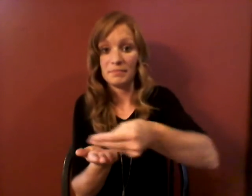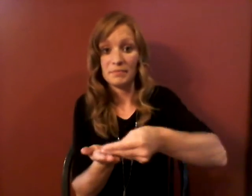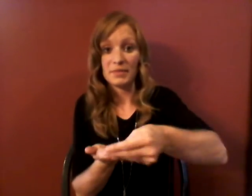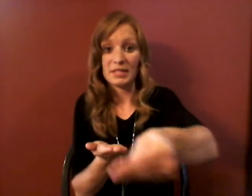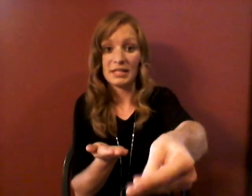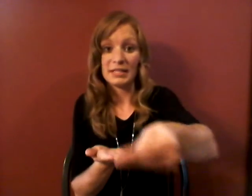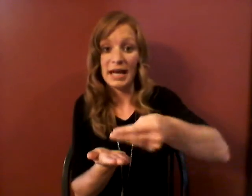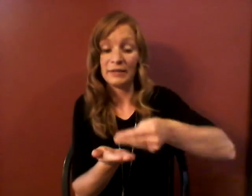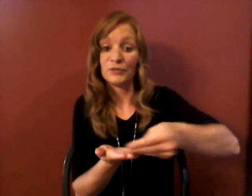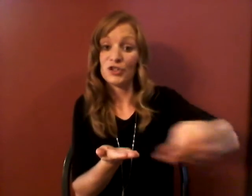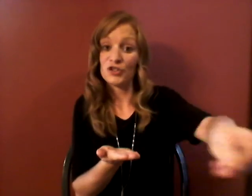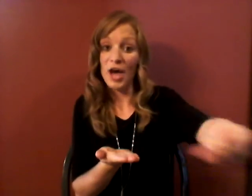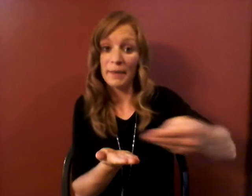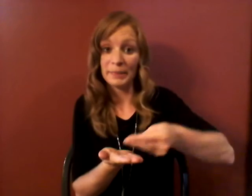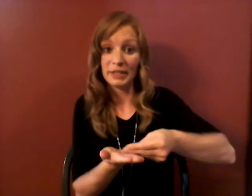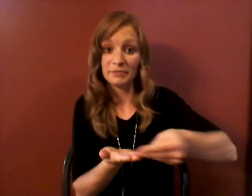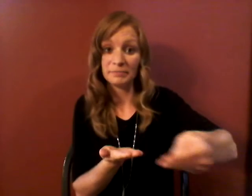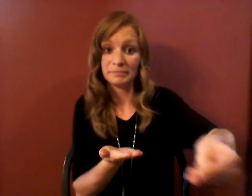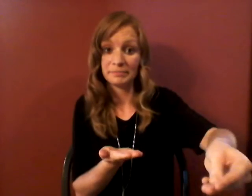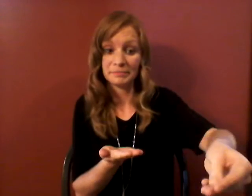it's the sign for shopping.